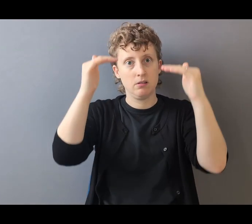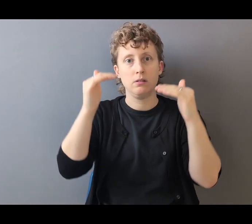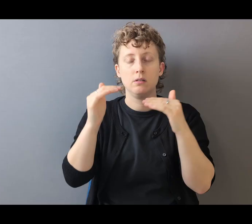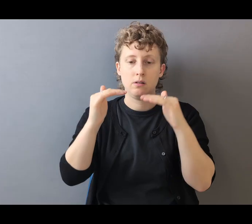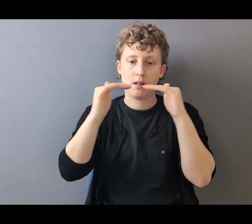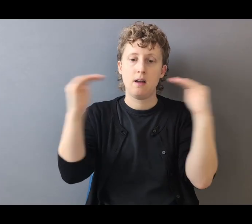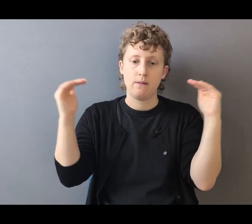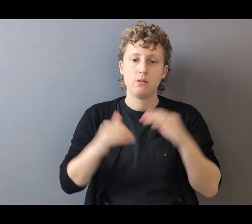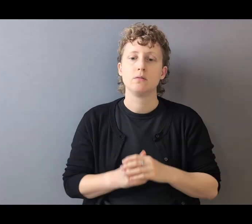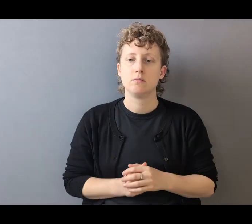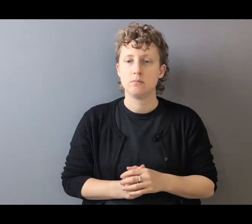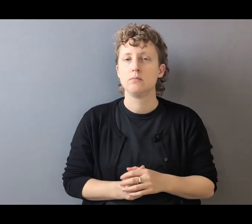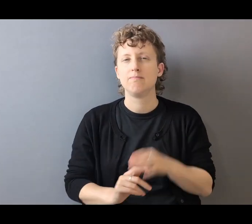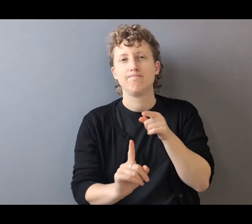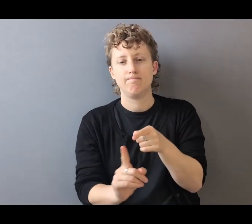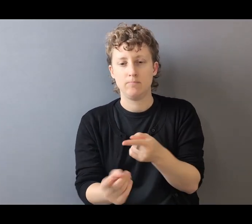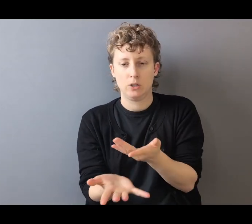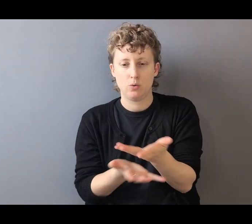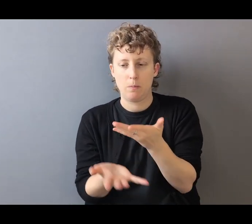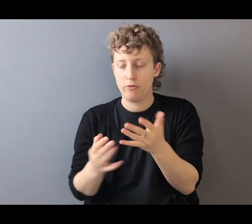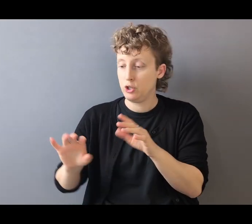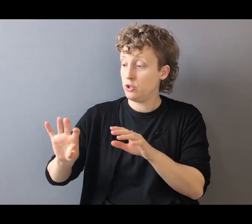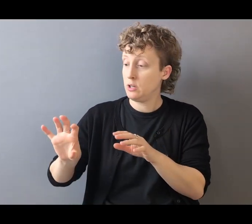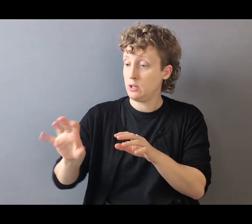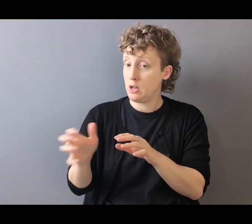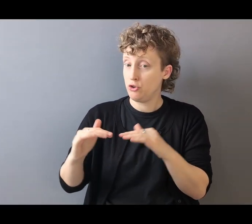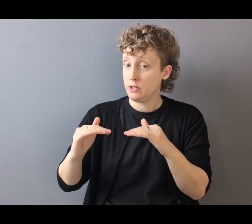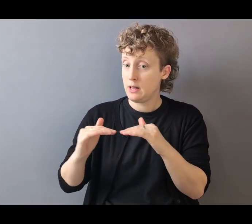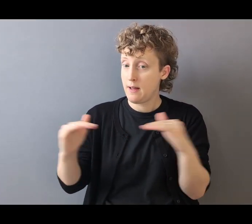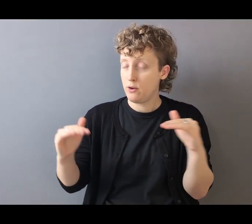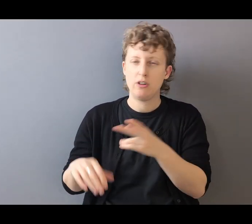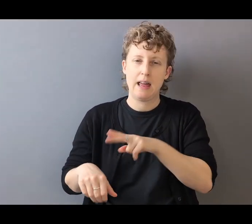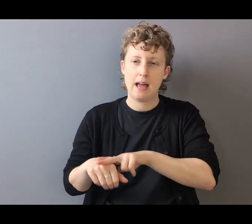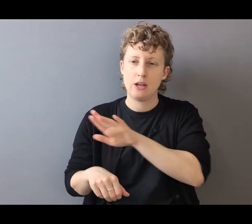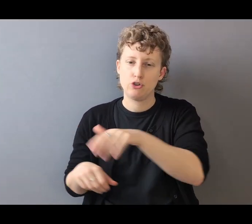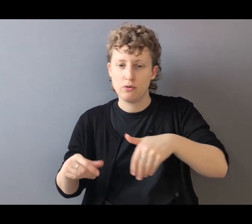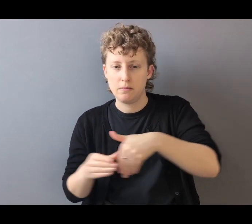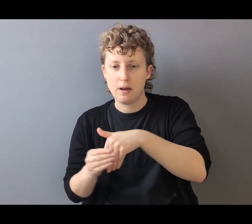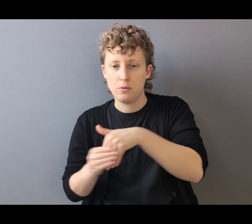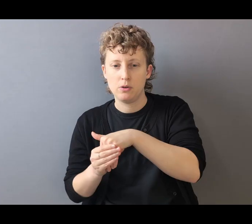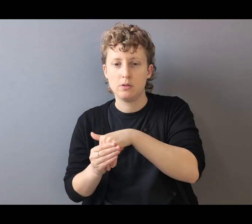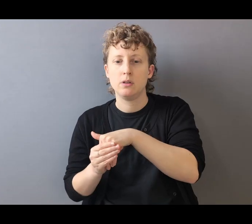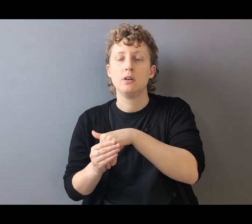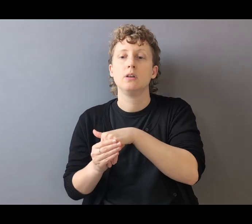added value to have similar cooperation with the national members to achieve similar outcomes, but